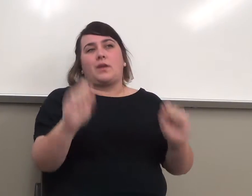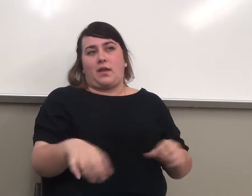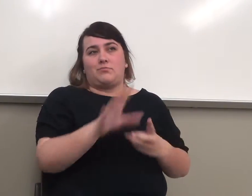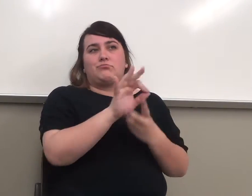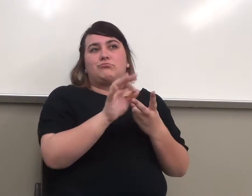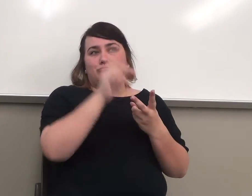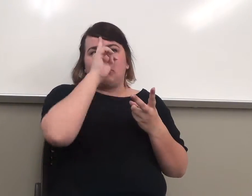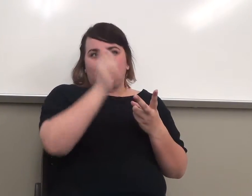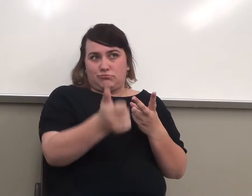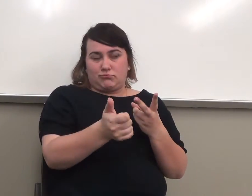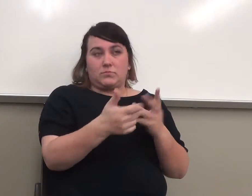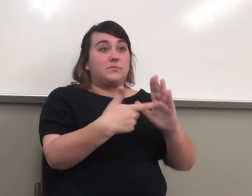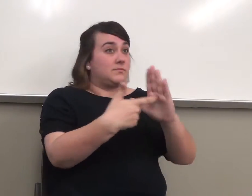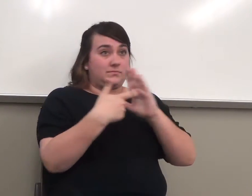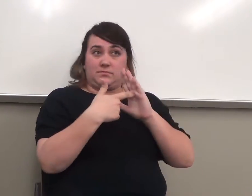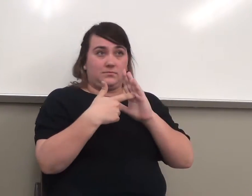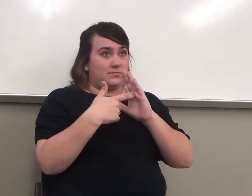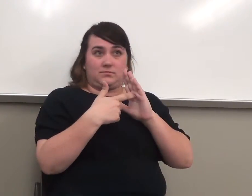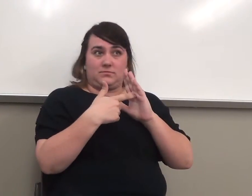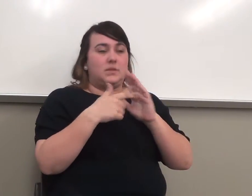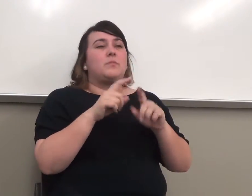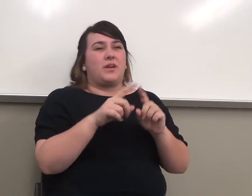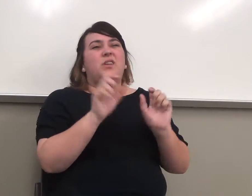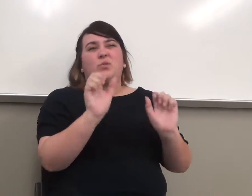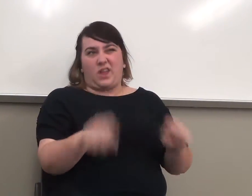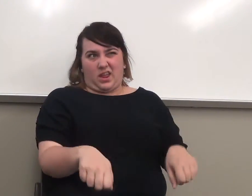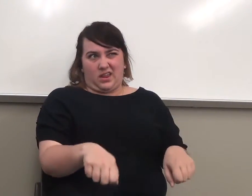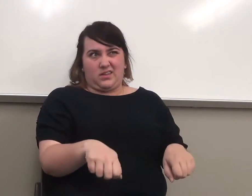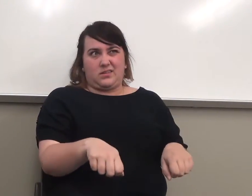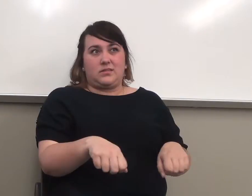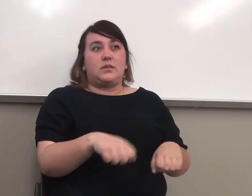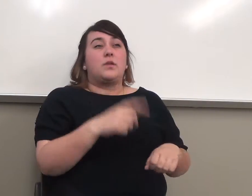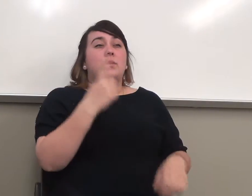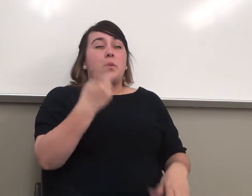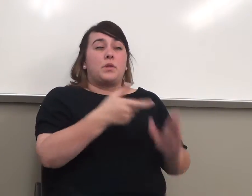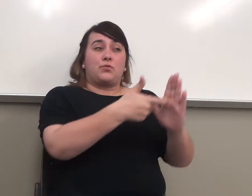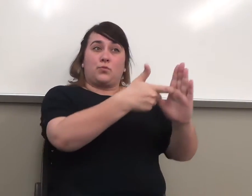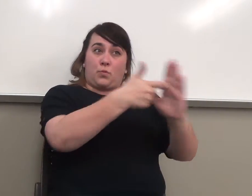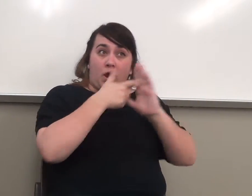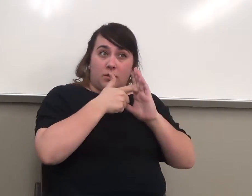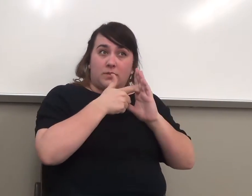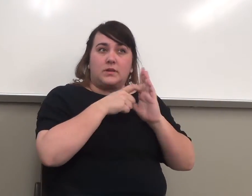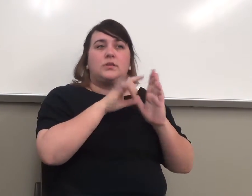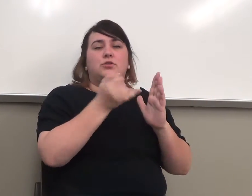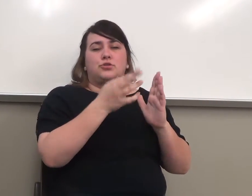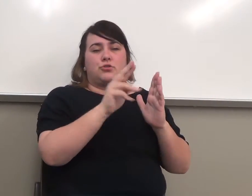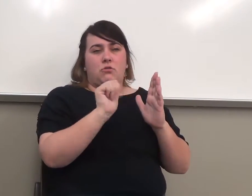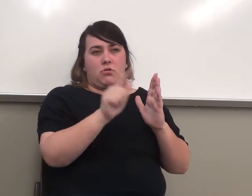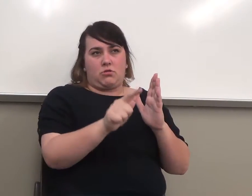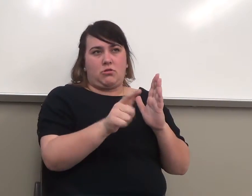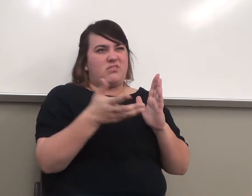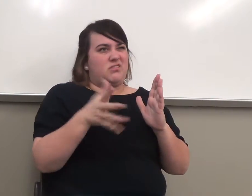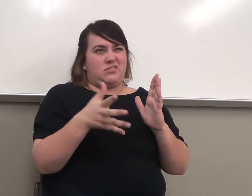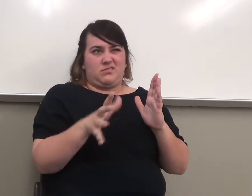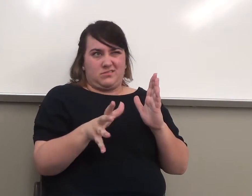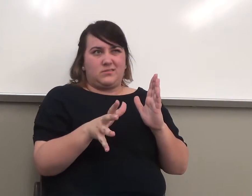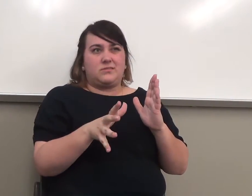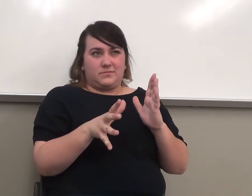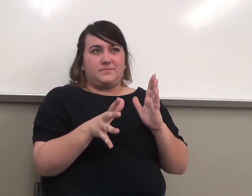assignments. You don't have to. You don't have to do that. The only thing I'm going to require that you do online is the journal. And we'll talk about